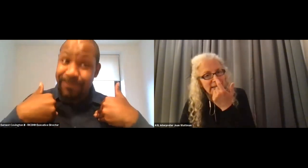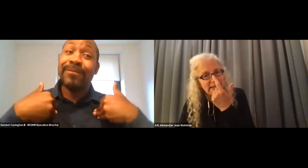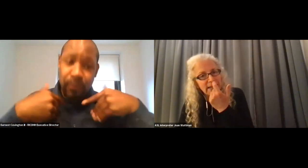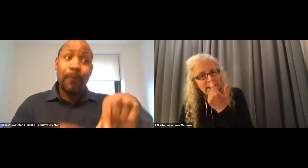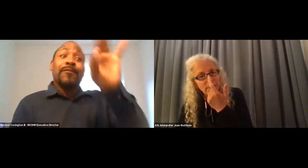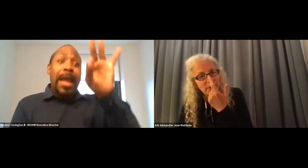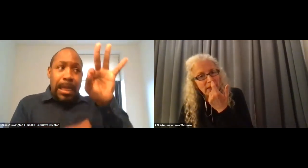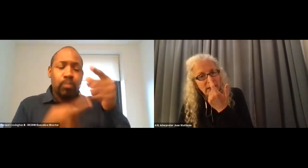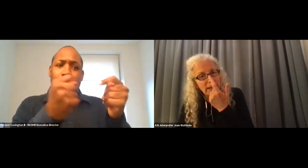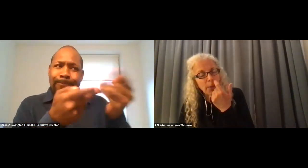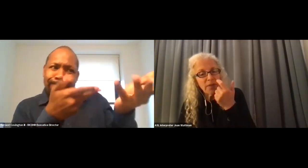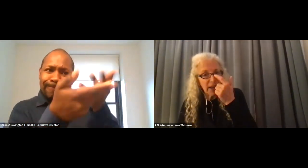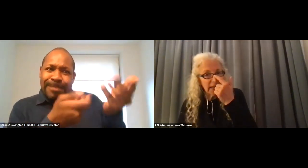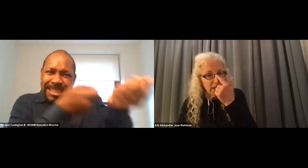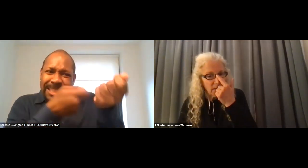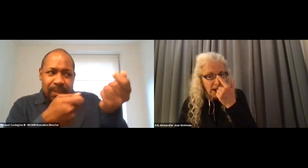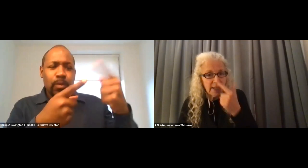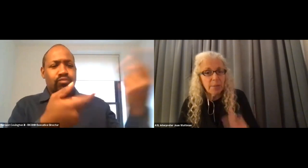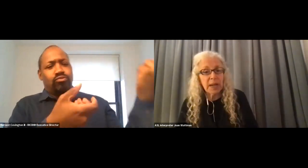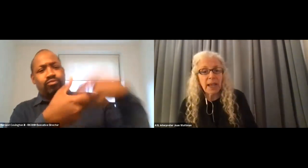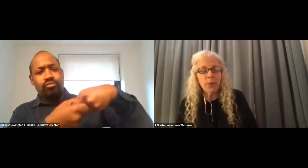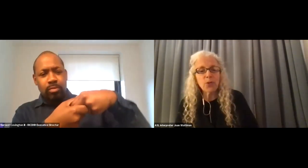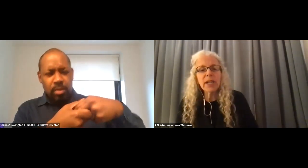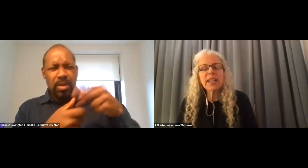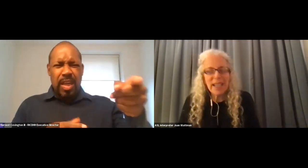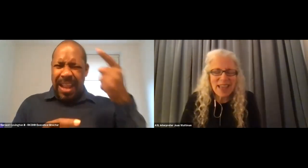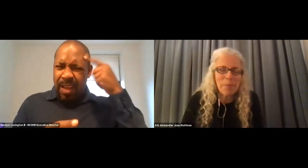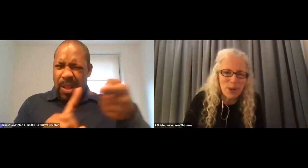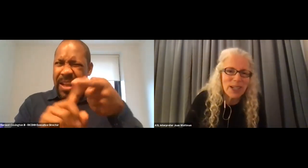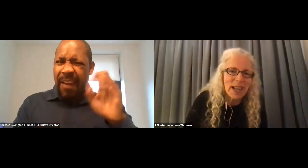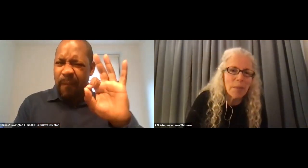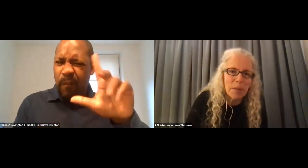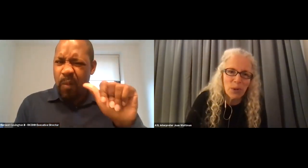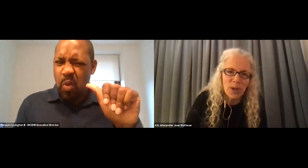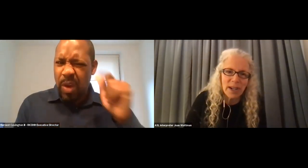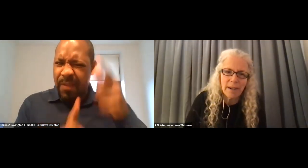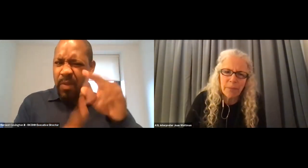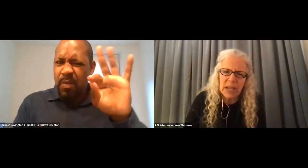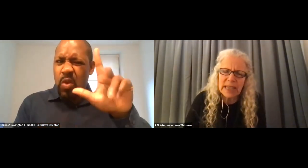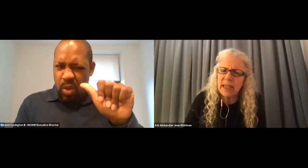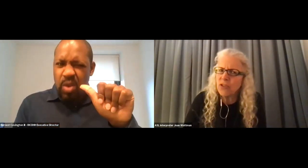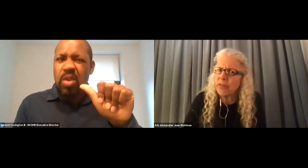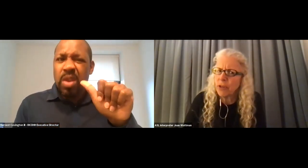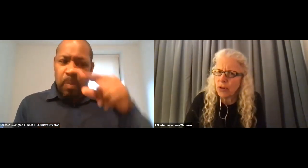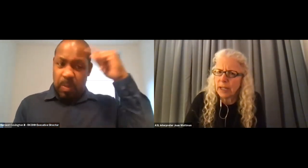easy, but we finally did find somebody, and we're trying to get that person to come on board. I think they're in Florida.